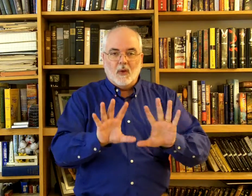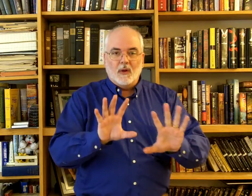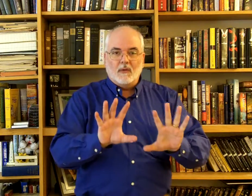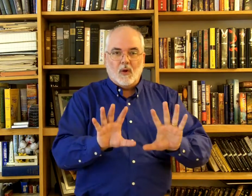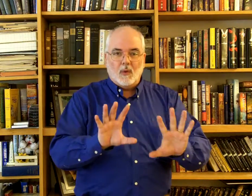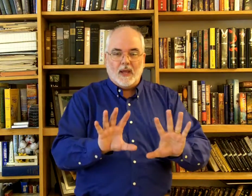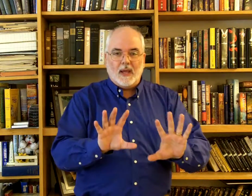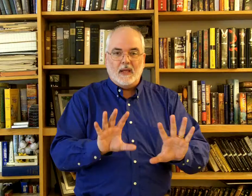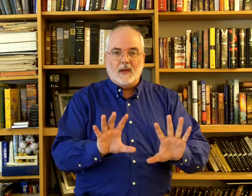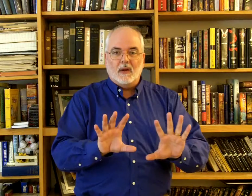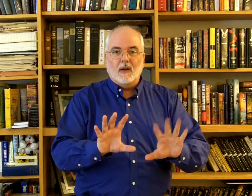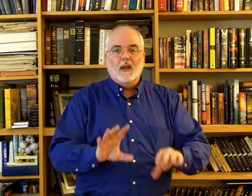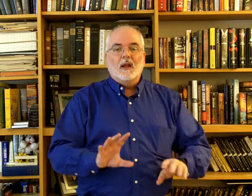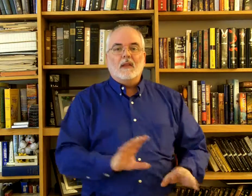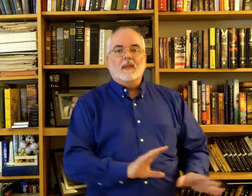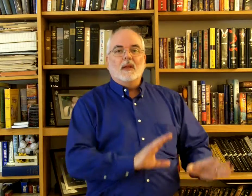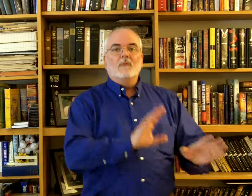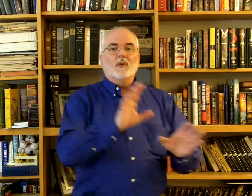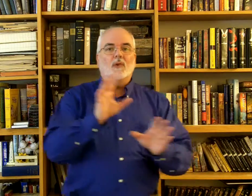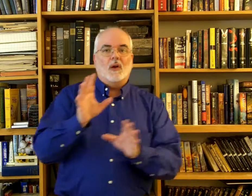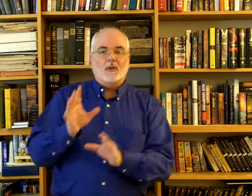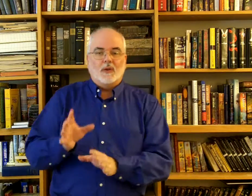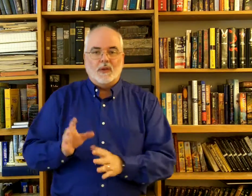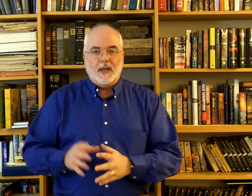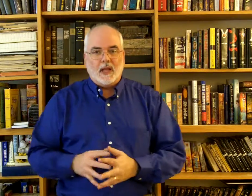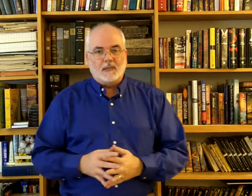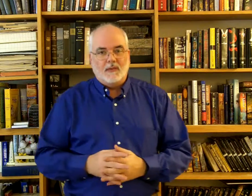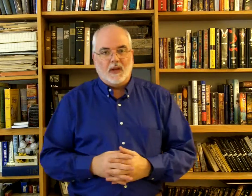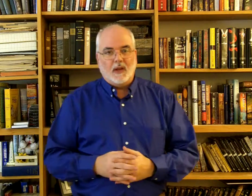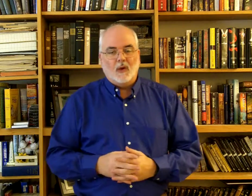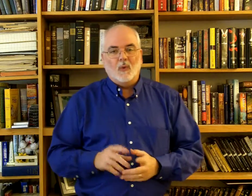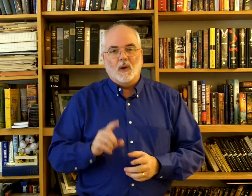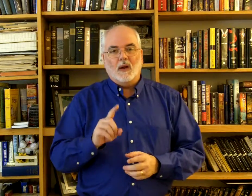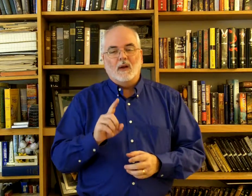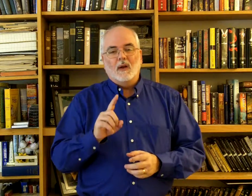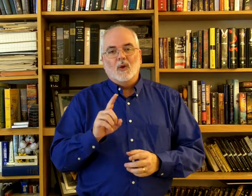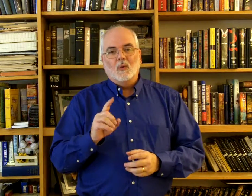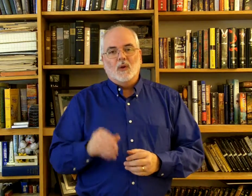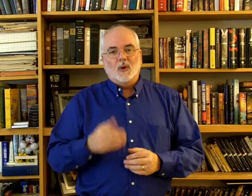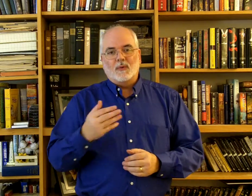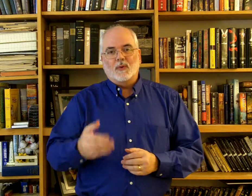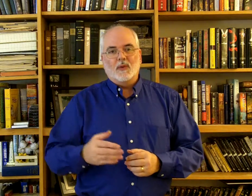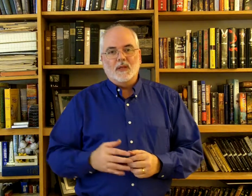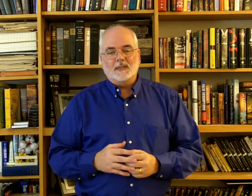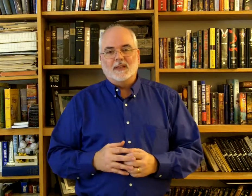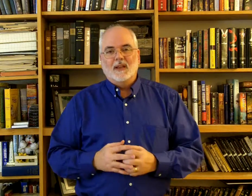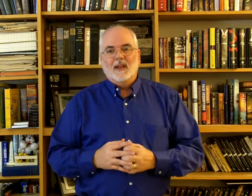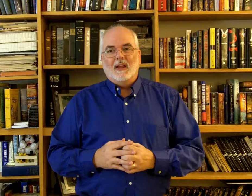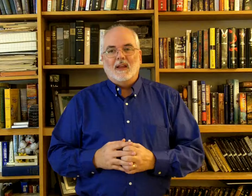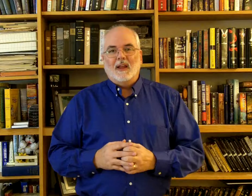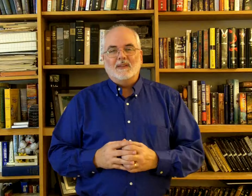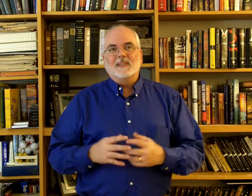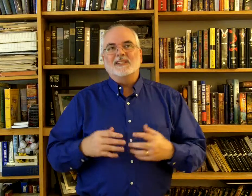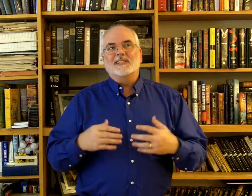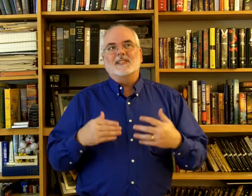going okay here, then move on to the next video where we'll go through this